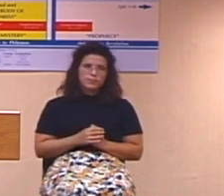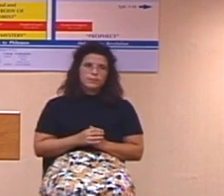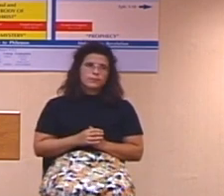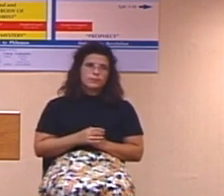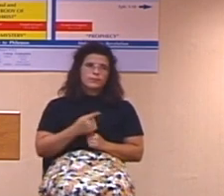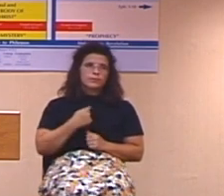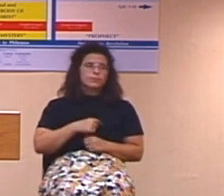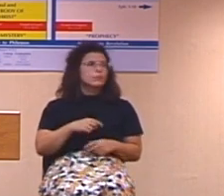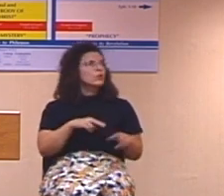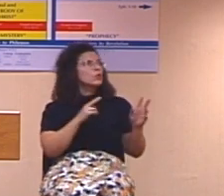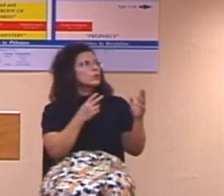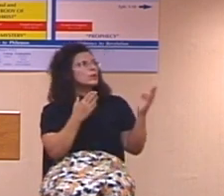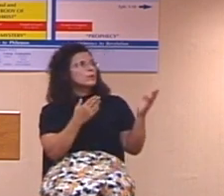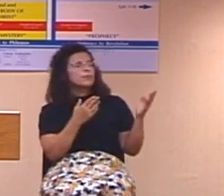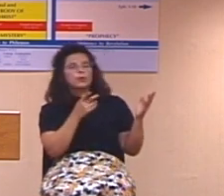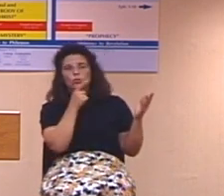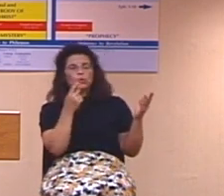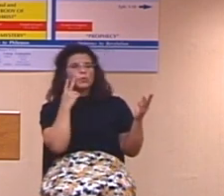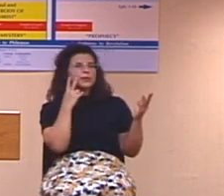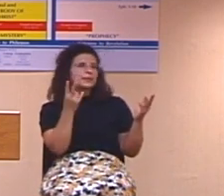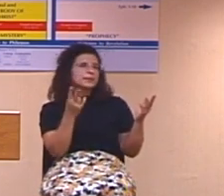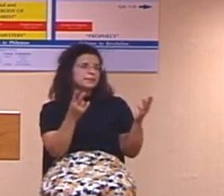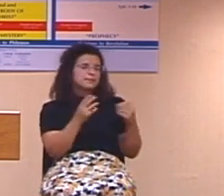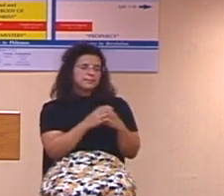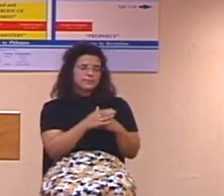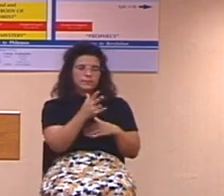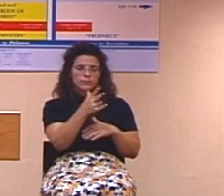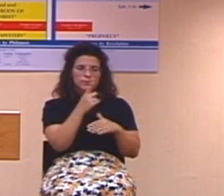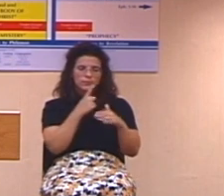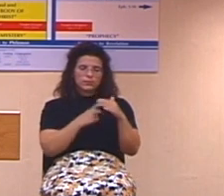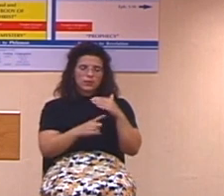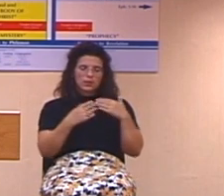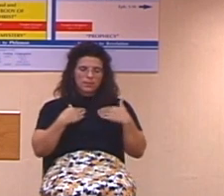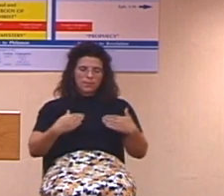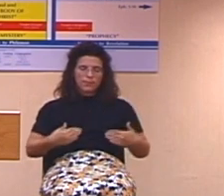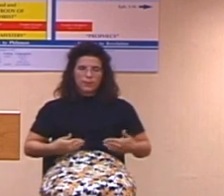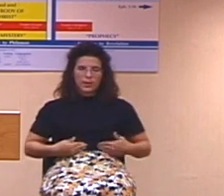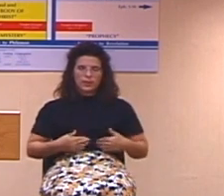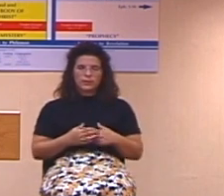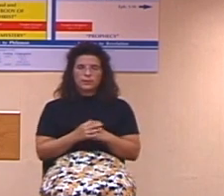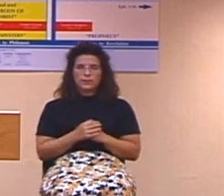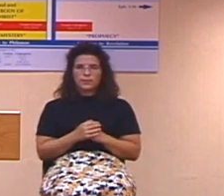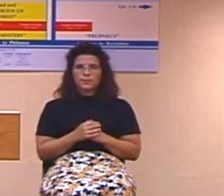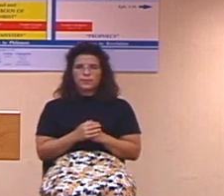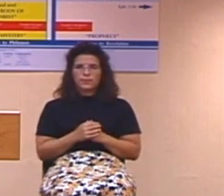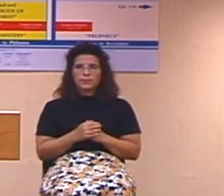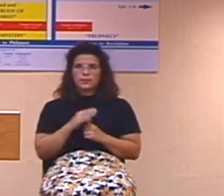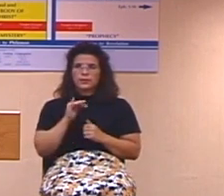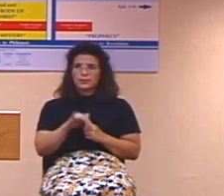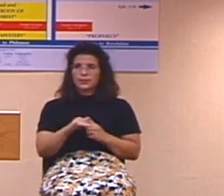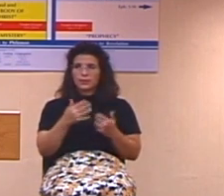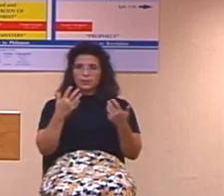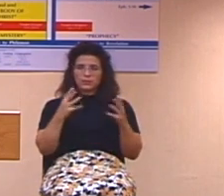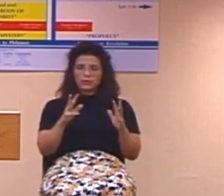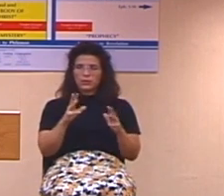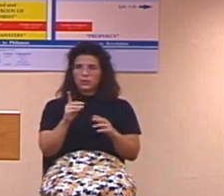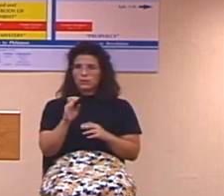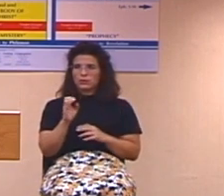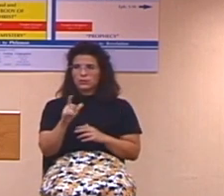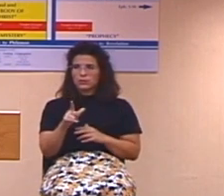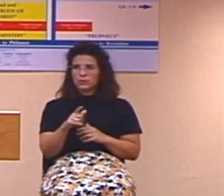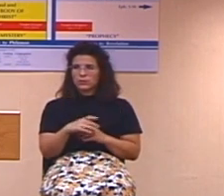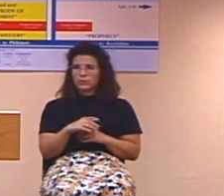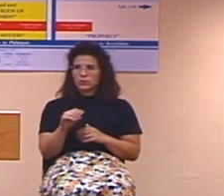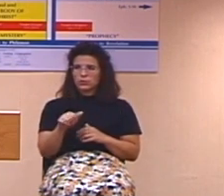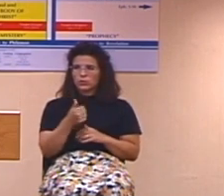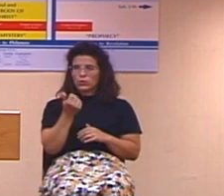We look at him and who do we see? We see the Godhead bodily. Is that a done deal?